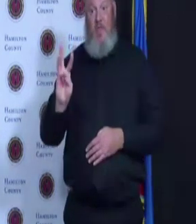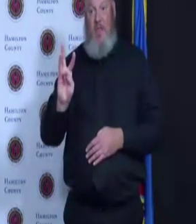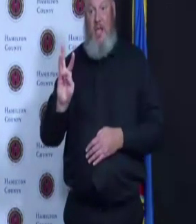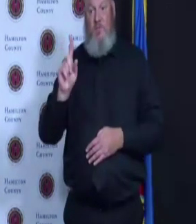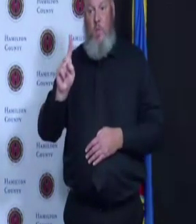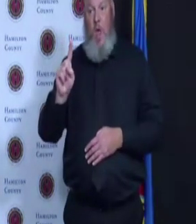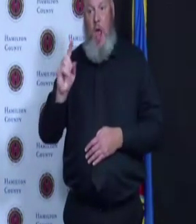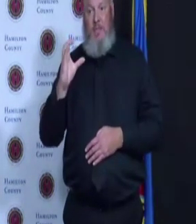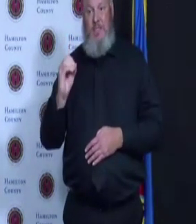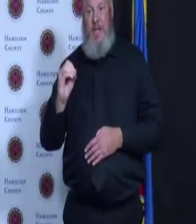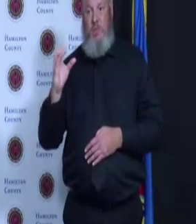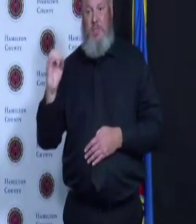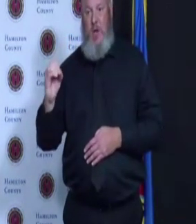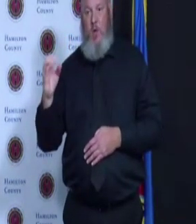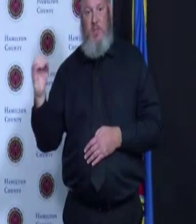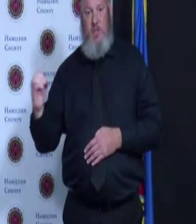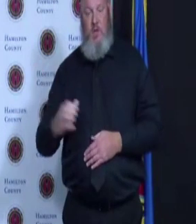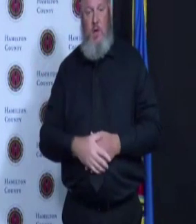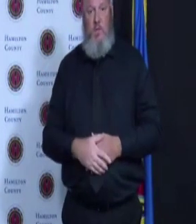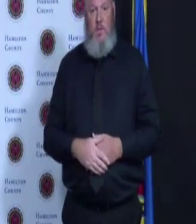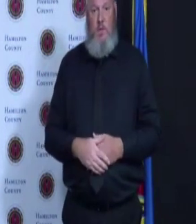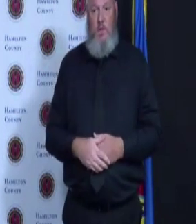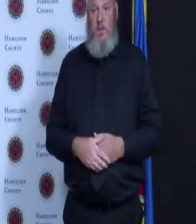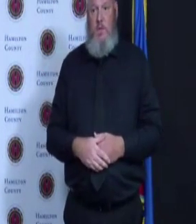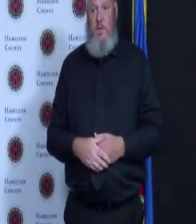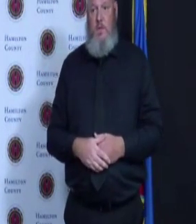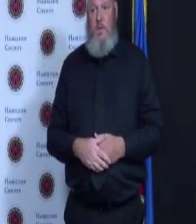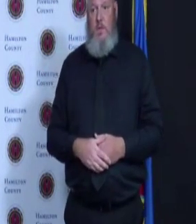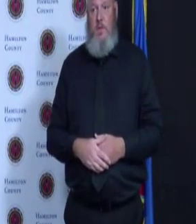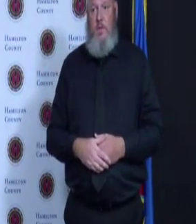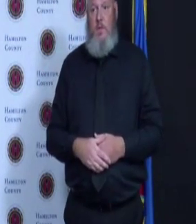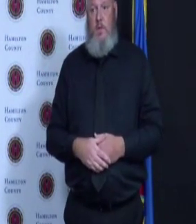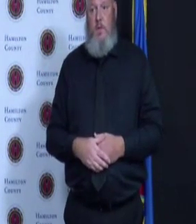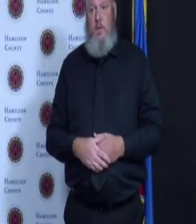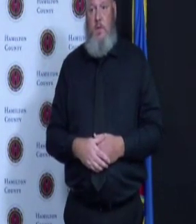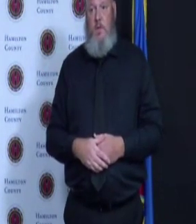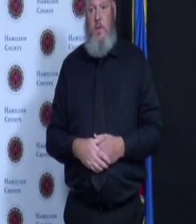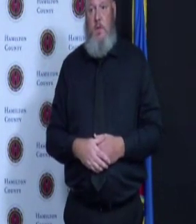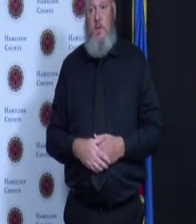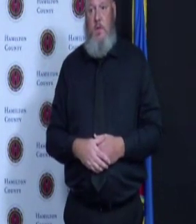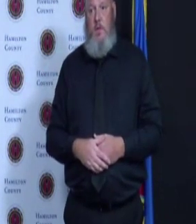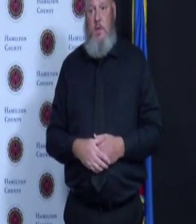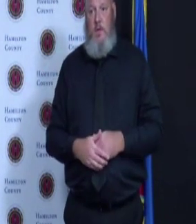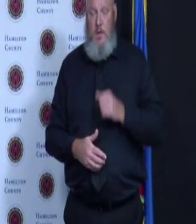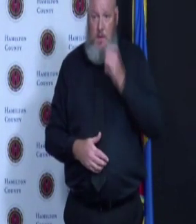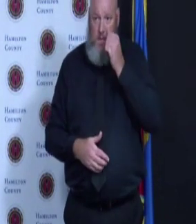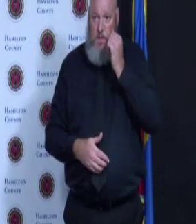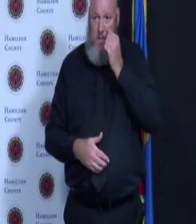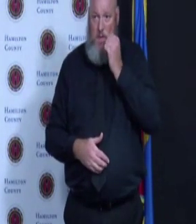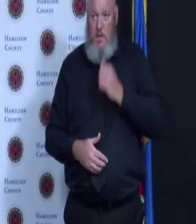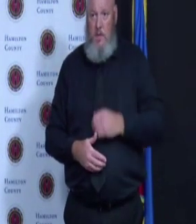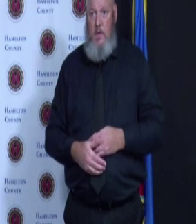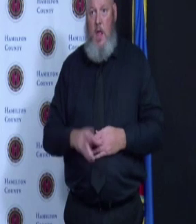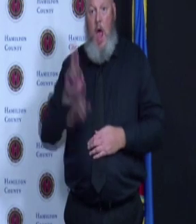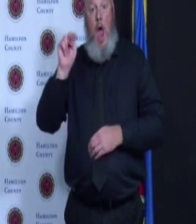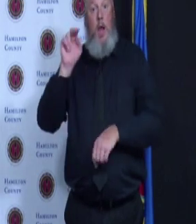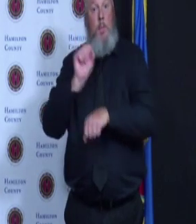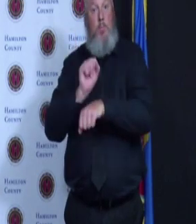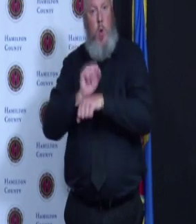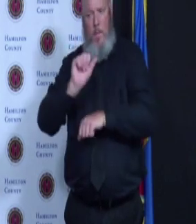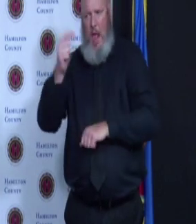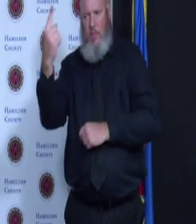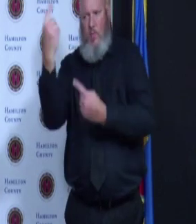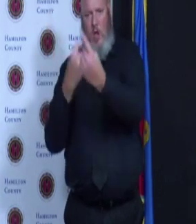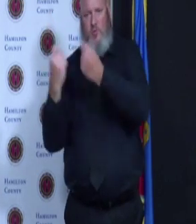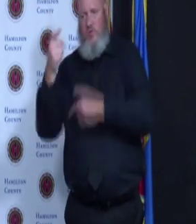A follow-up on that for unemployment. And the question is, what does it say about a system